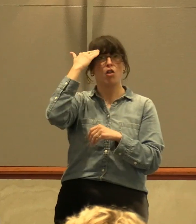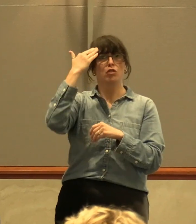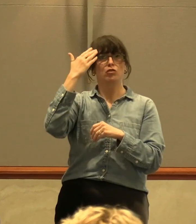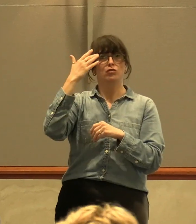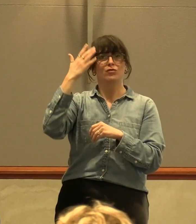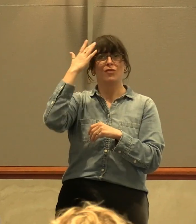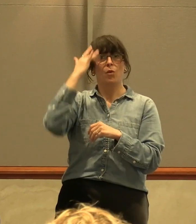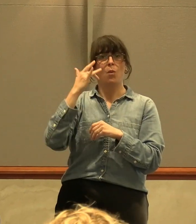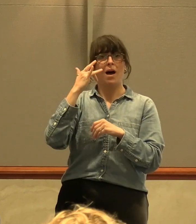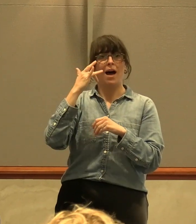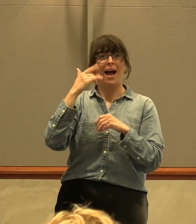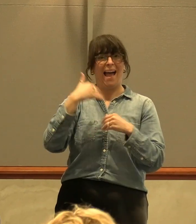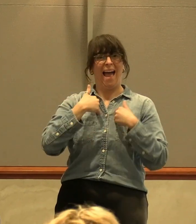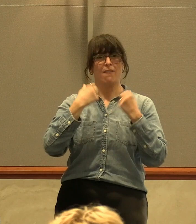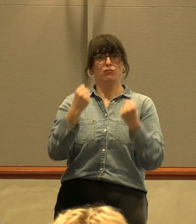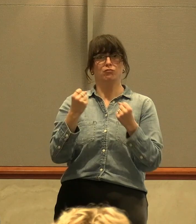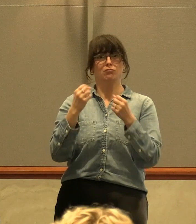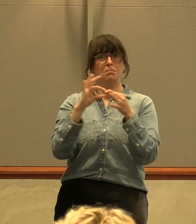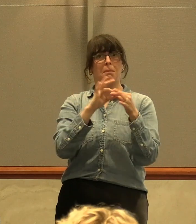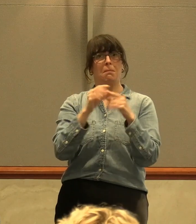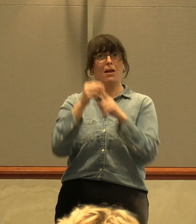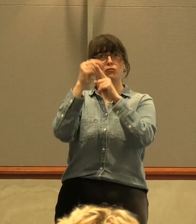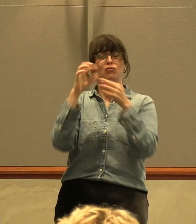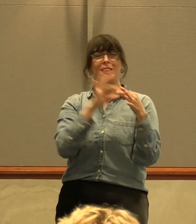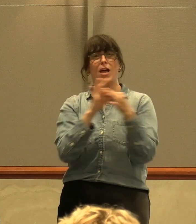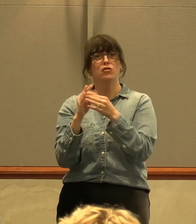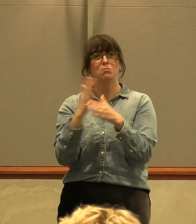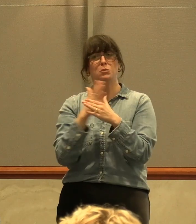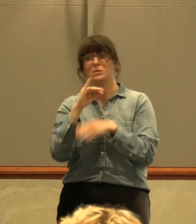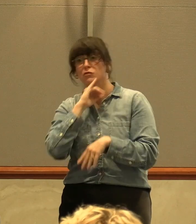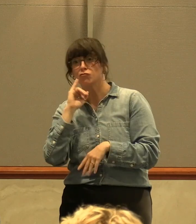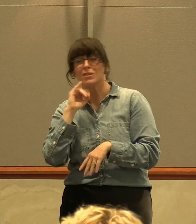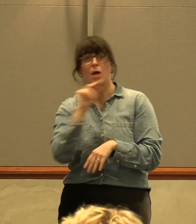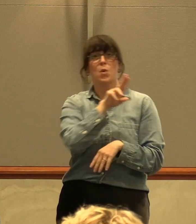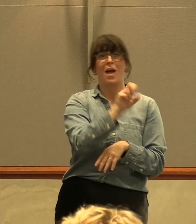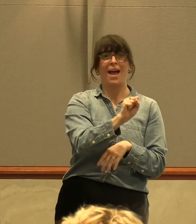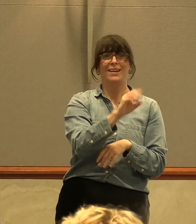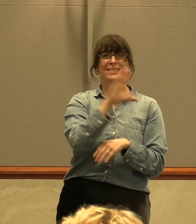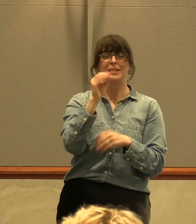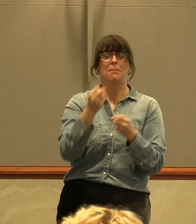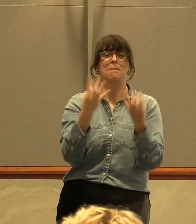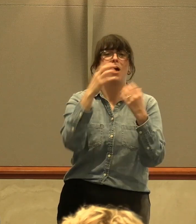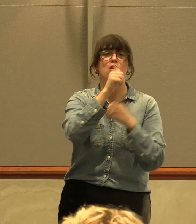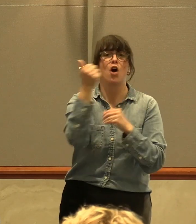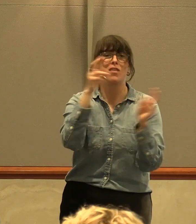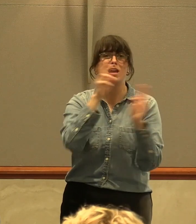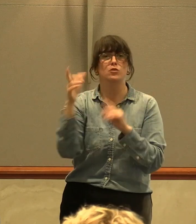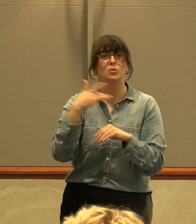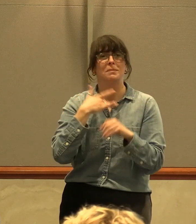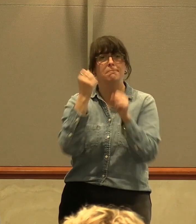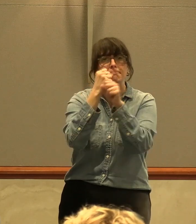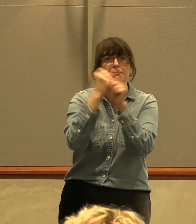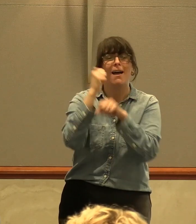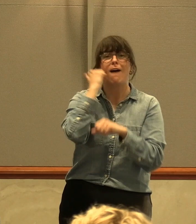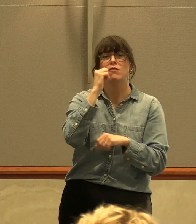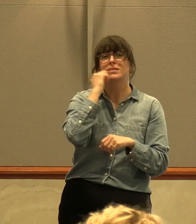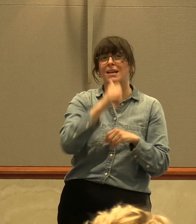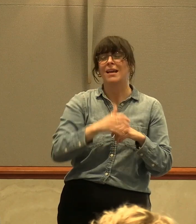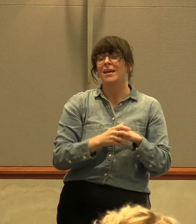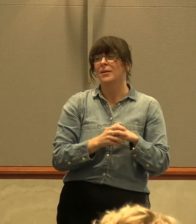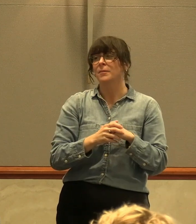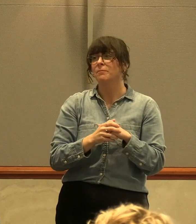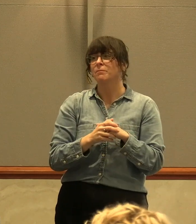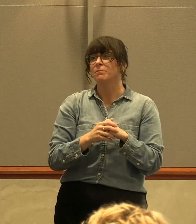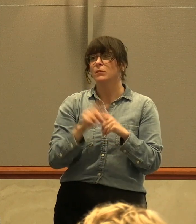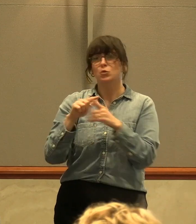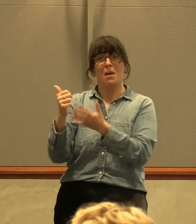there is that special relationship between Israel and the United States, and so many of the other issues that he fights on every day to